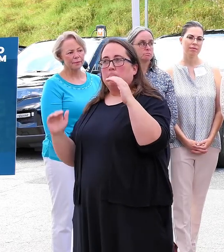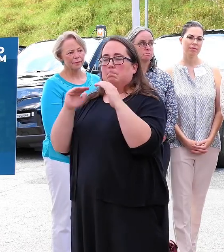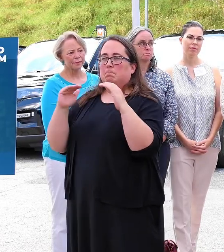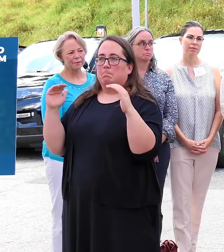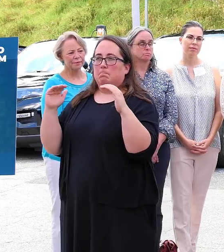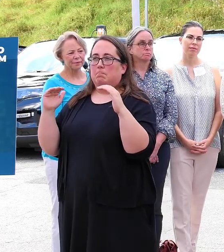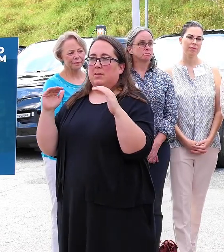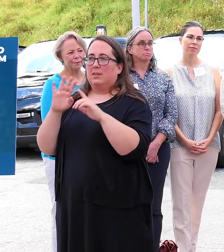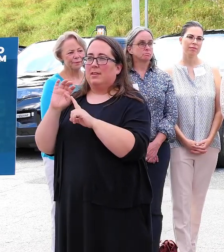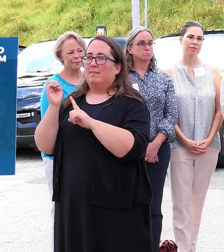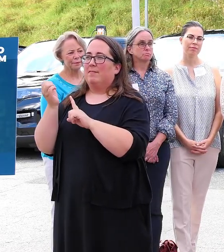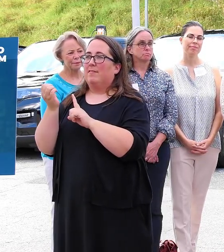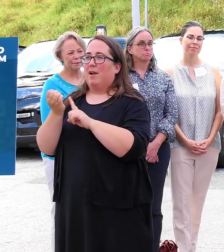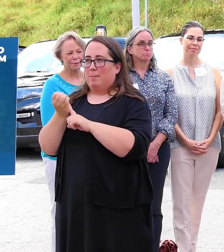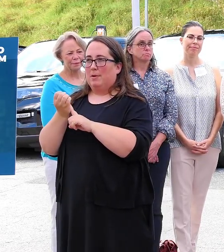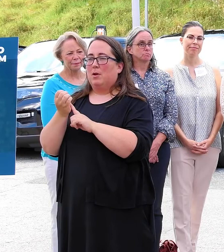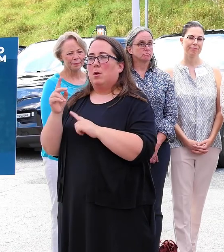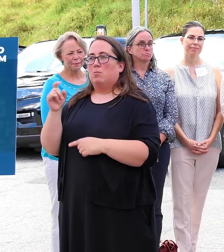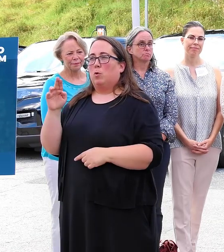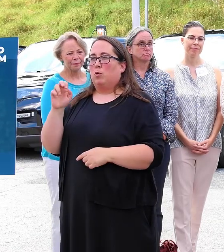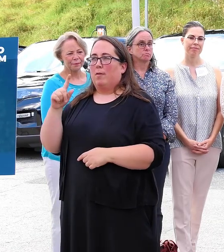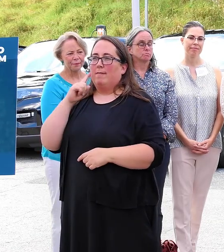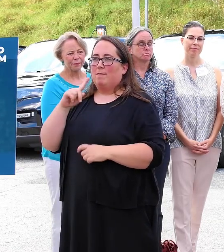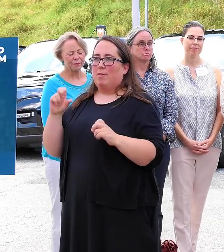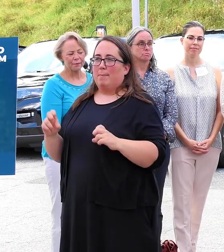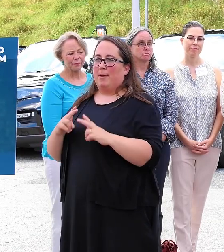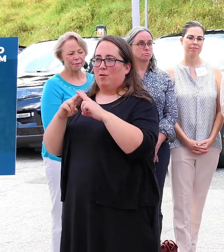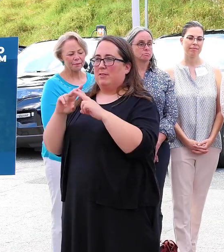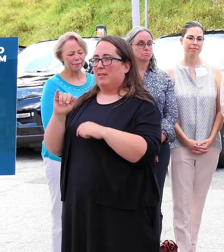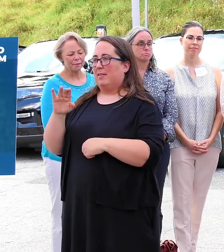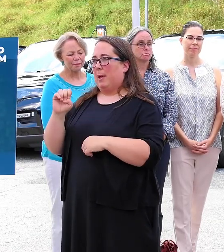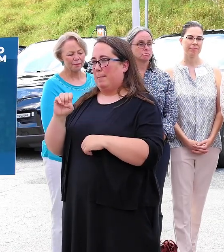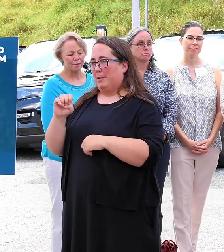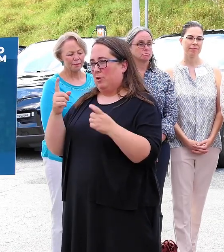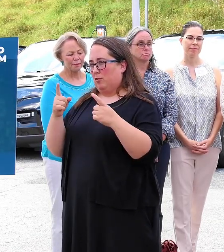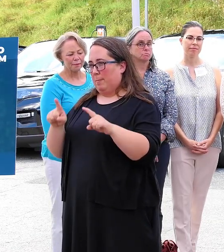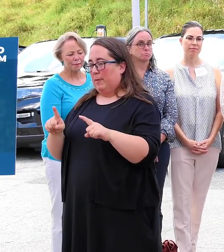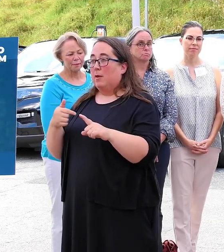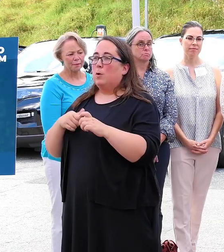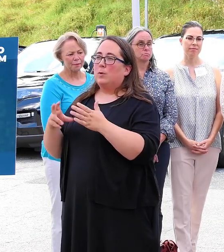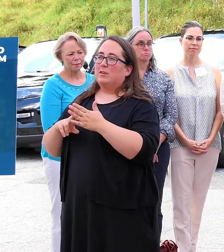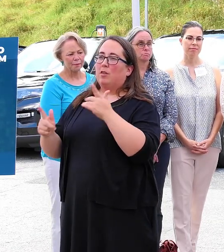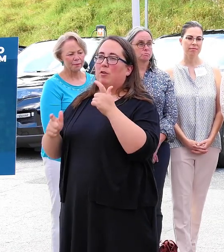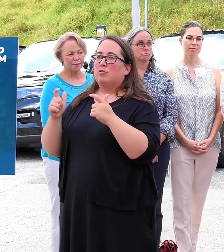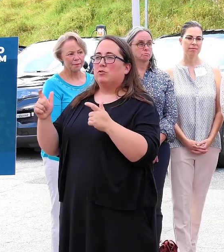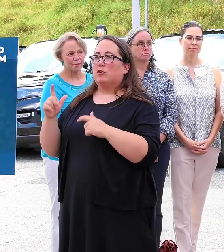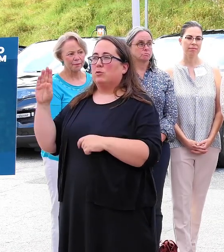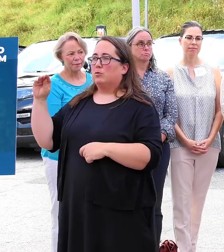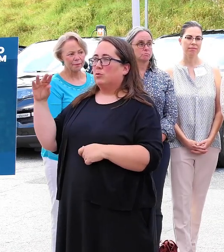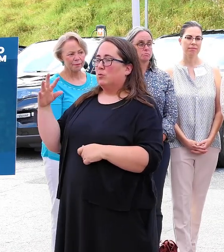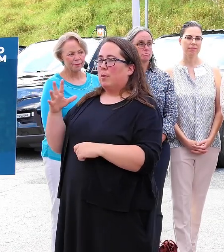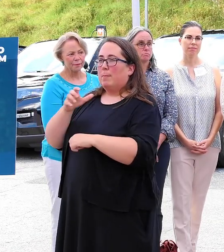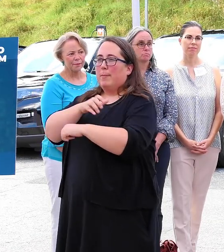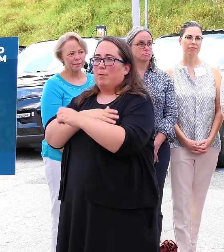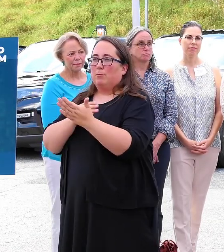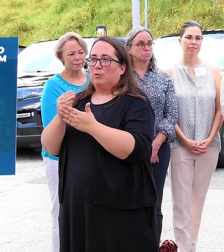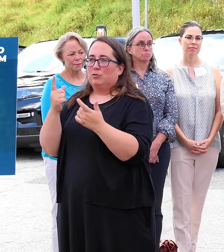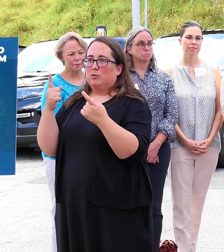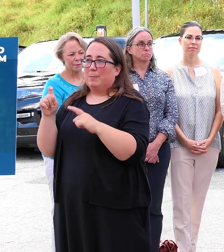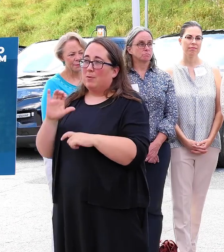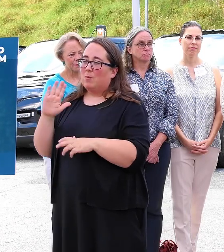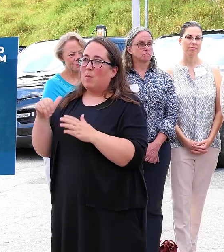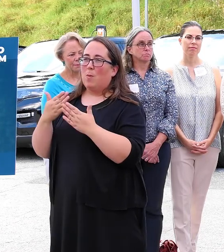protocols of the Paris Climate Accord. We signed the largest solar power purchase agreement in the